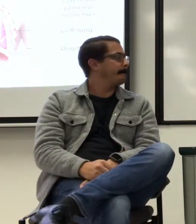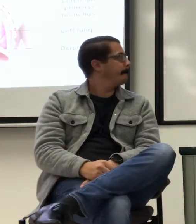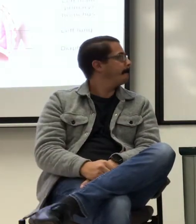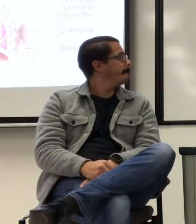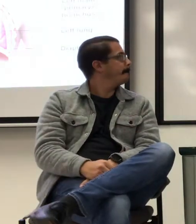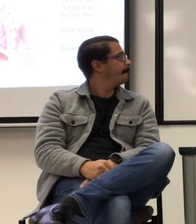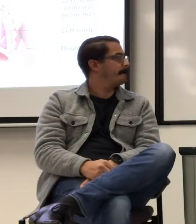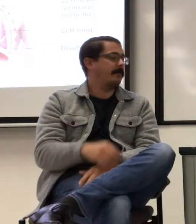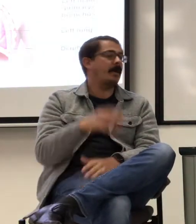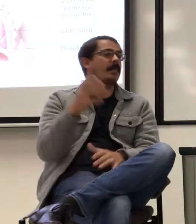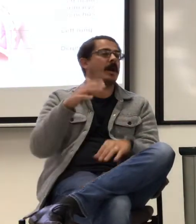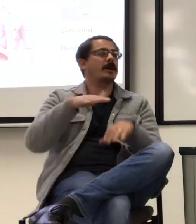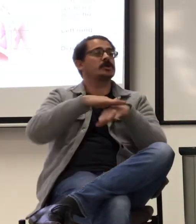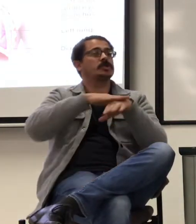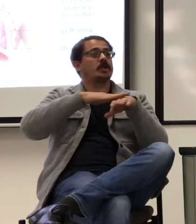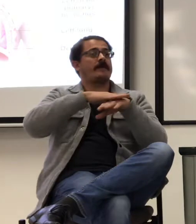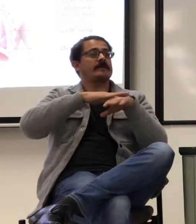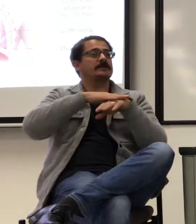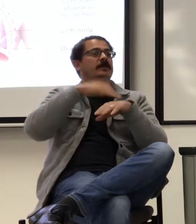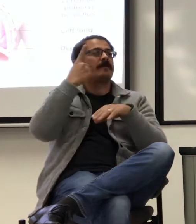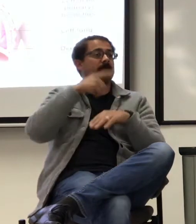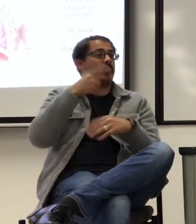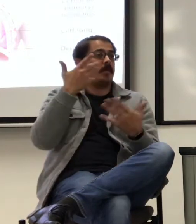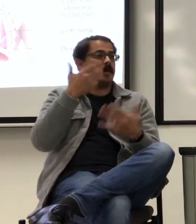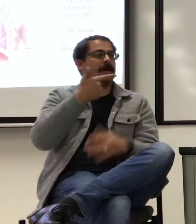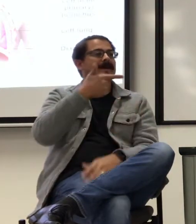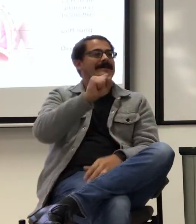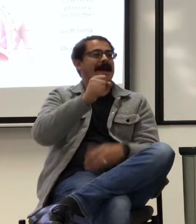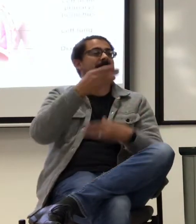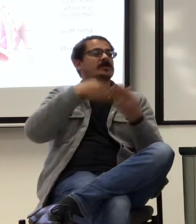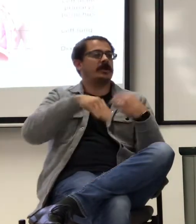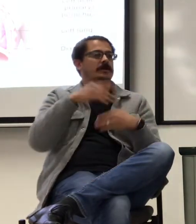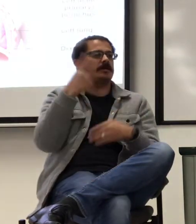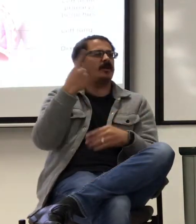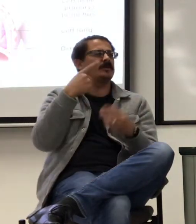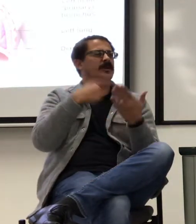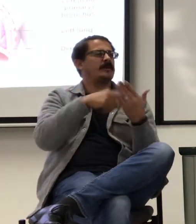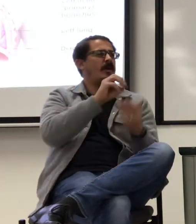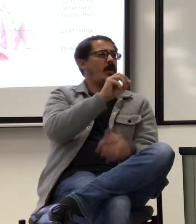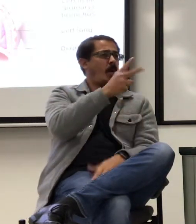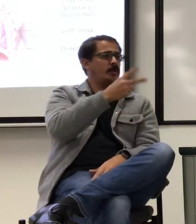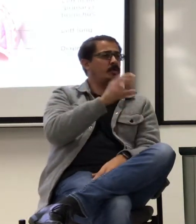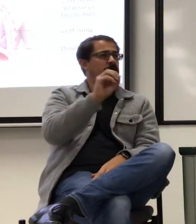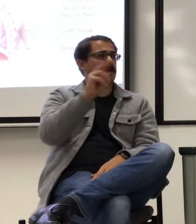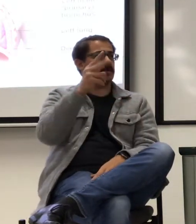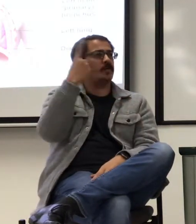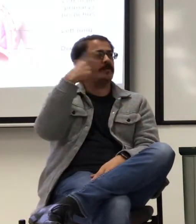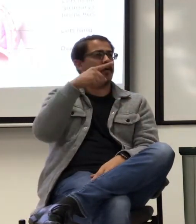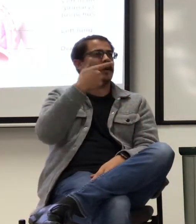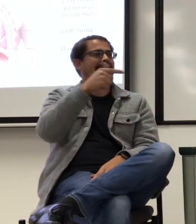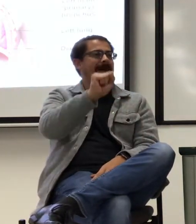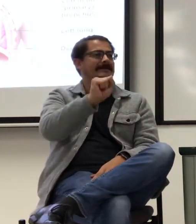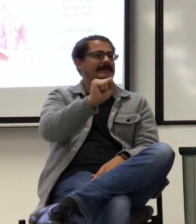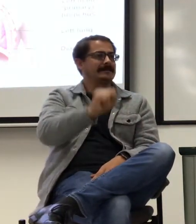Provides a lot of surface area for gas exchange. So we're always talking about O2, CO2 for the gases.